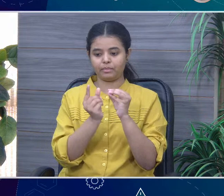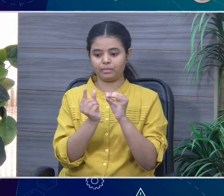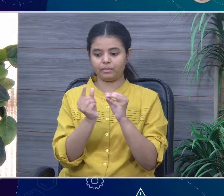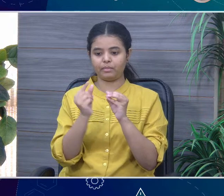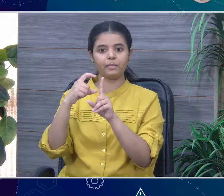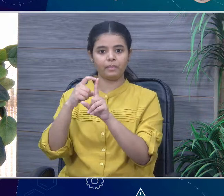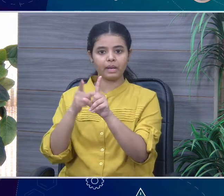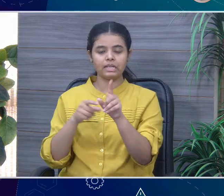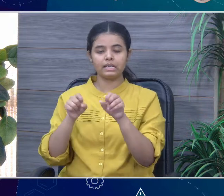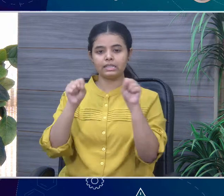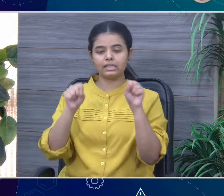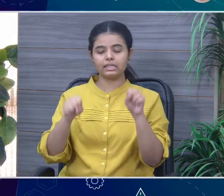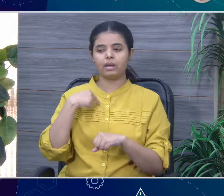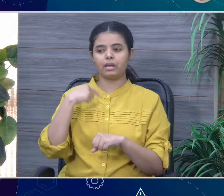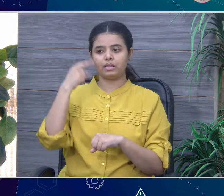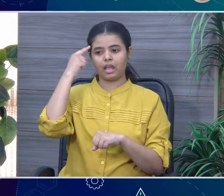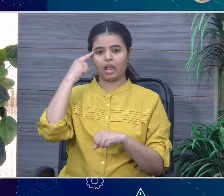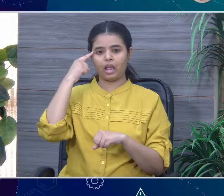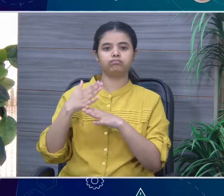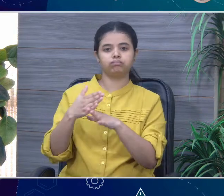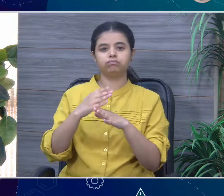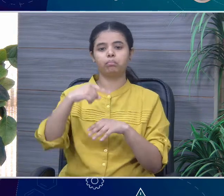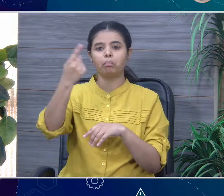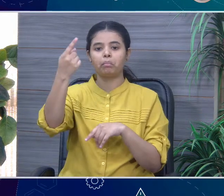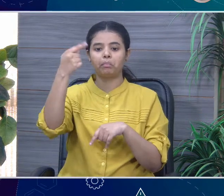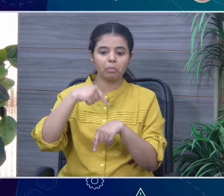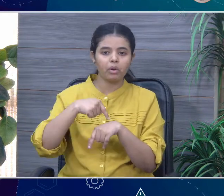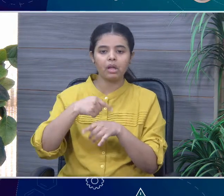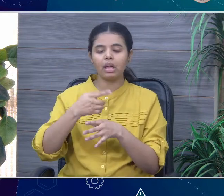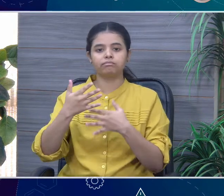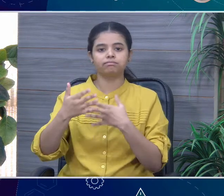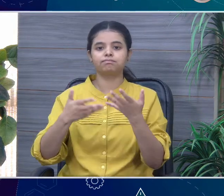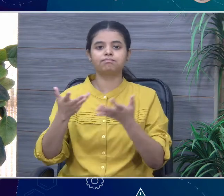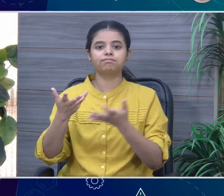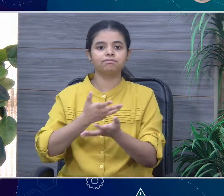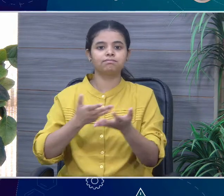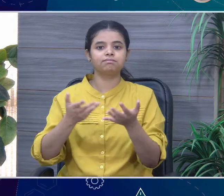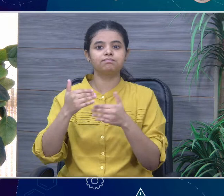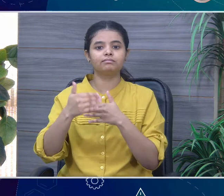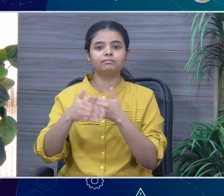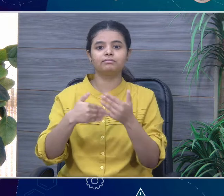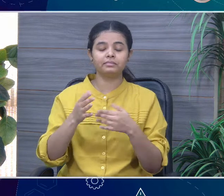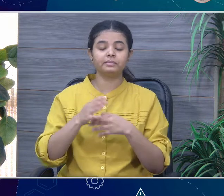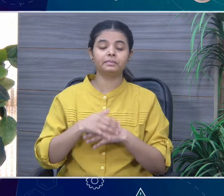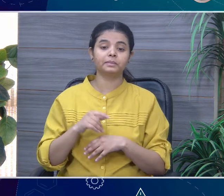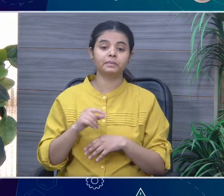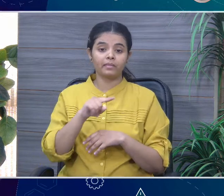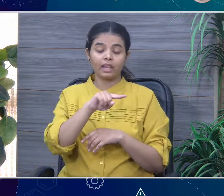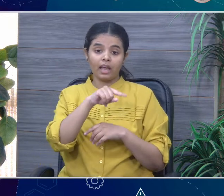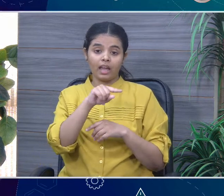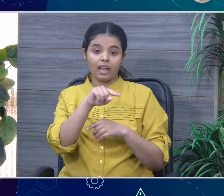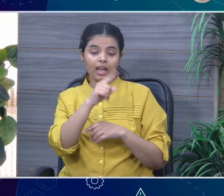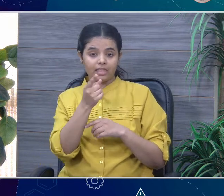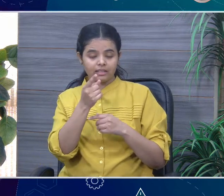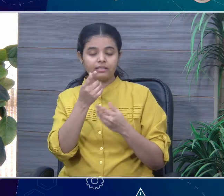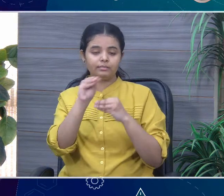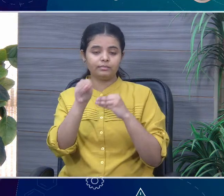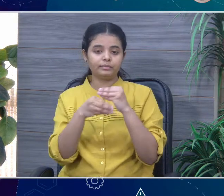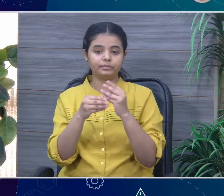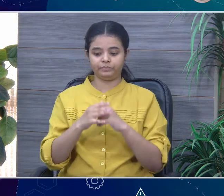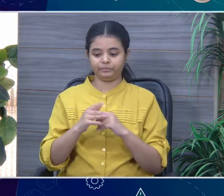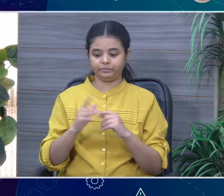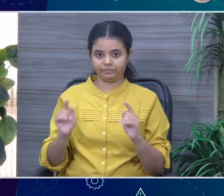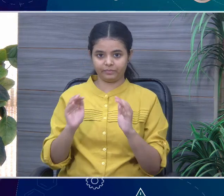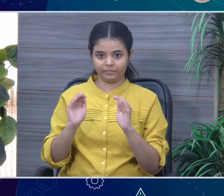other parameter which is also important is to see that the two children that I am bringing together,